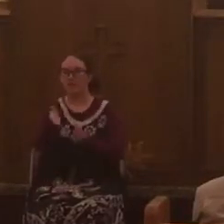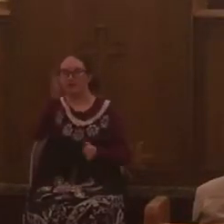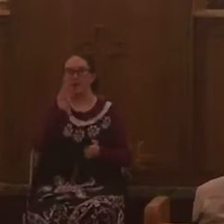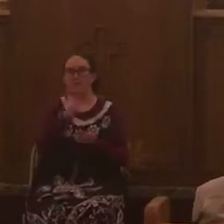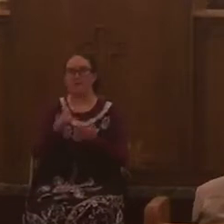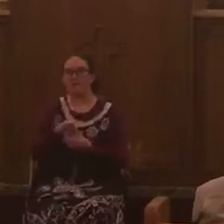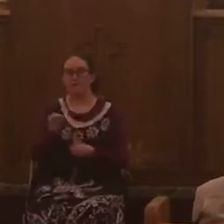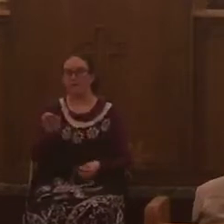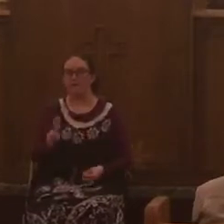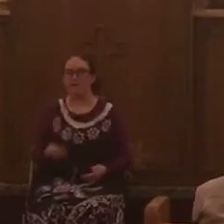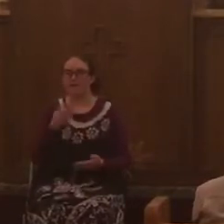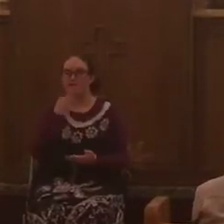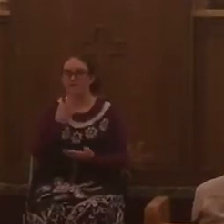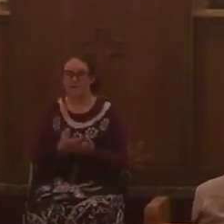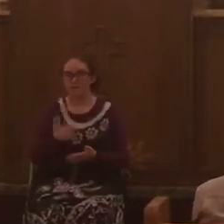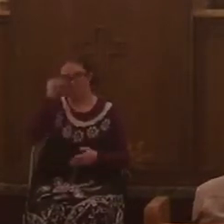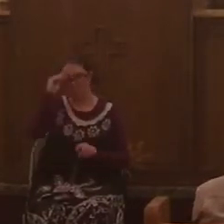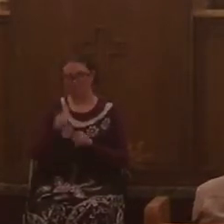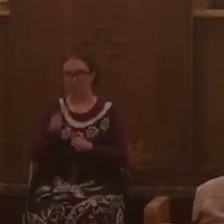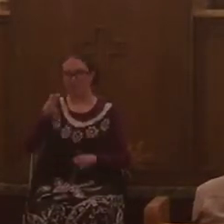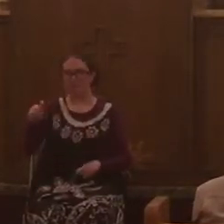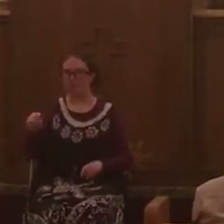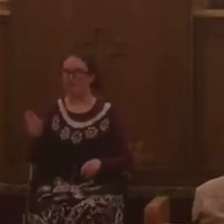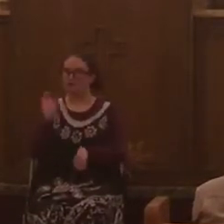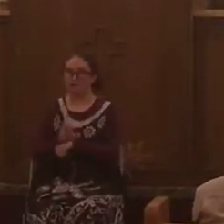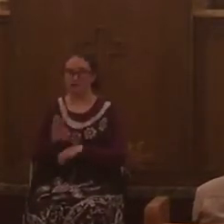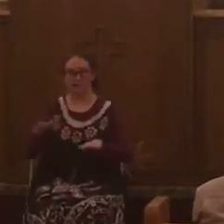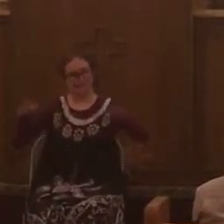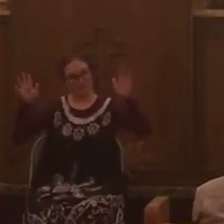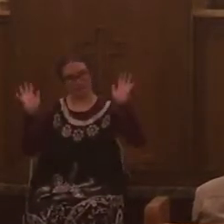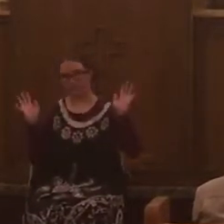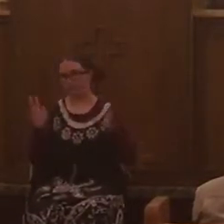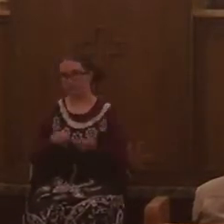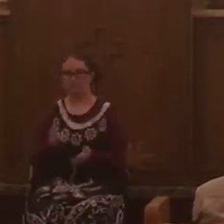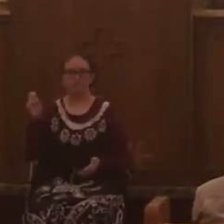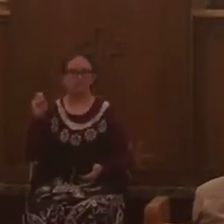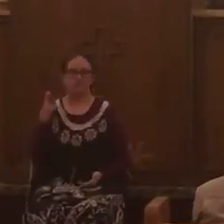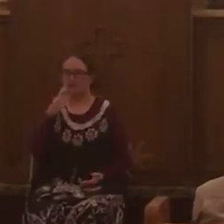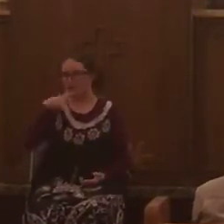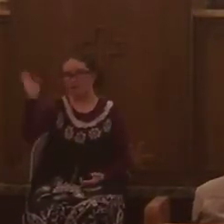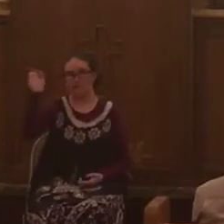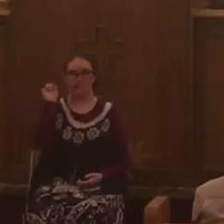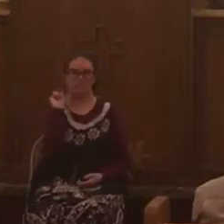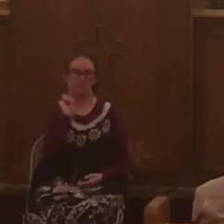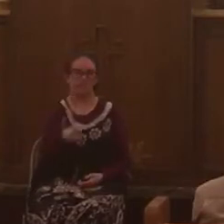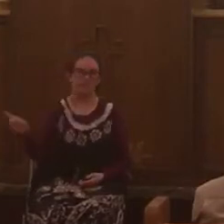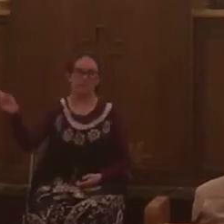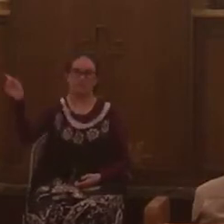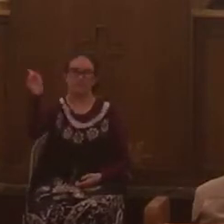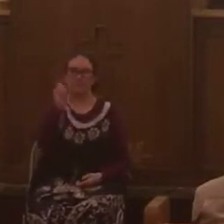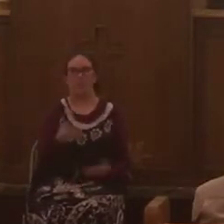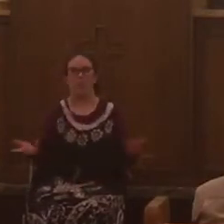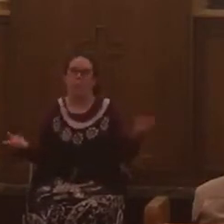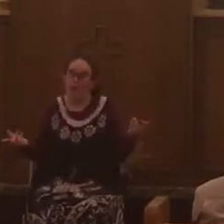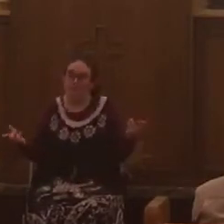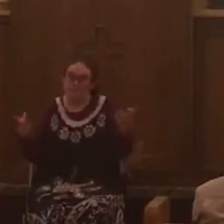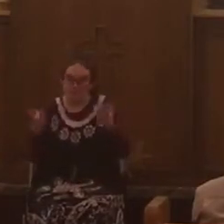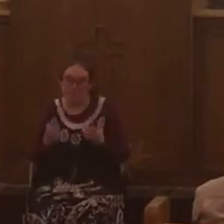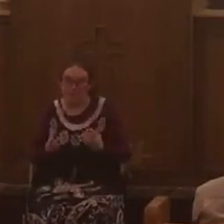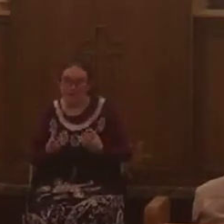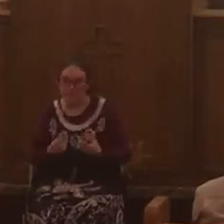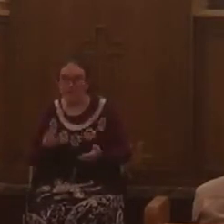not. You notice what the wise virgins did? They said, not so. We've got enough